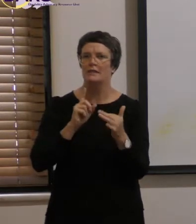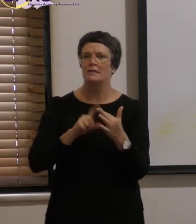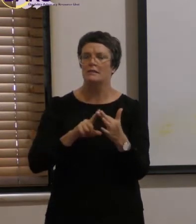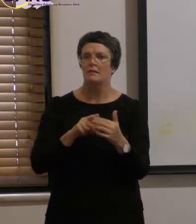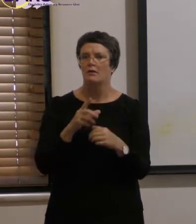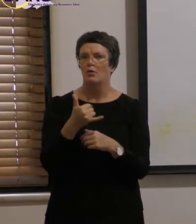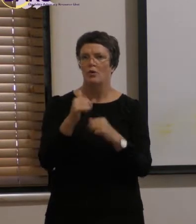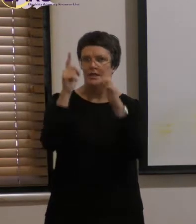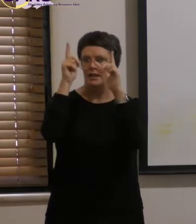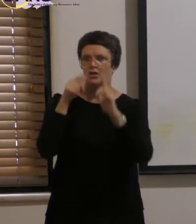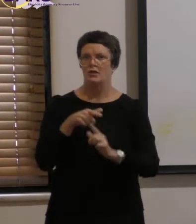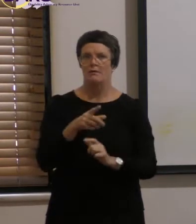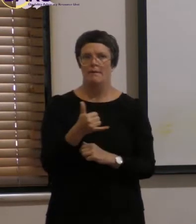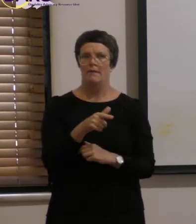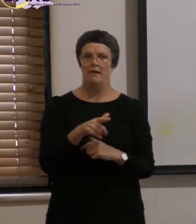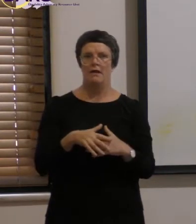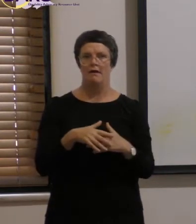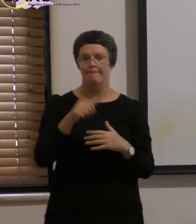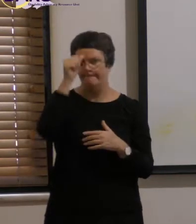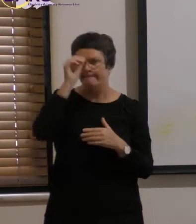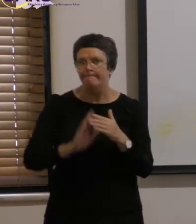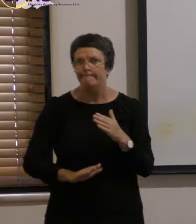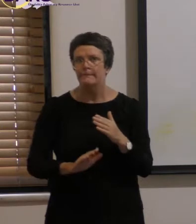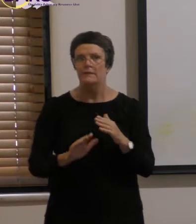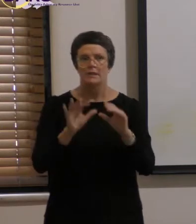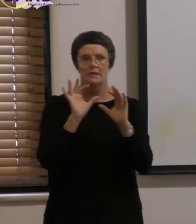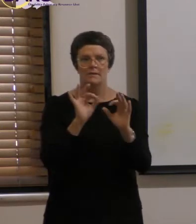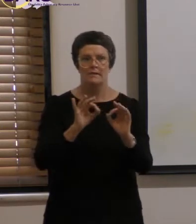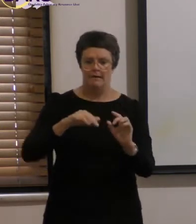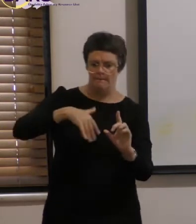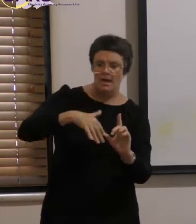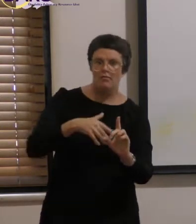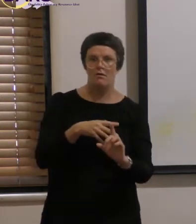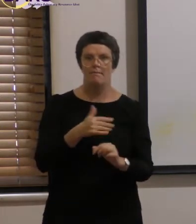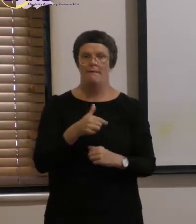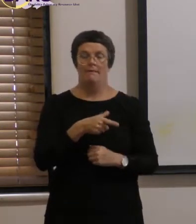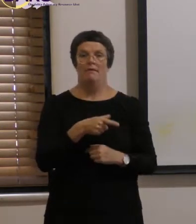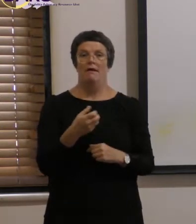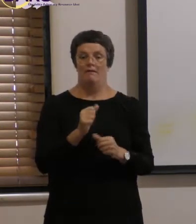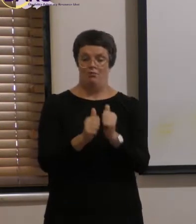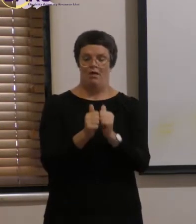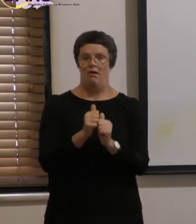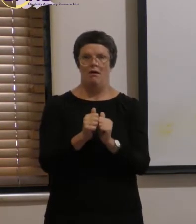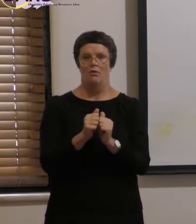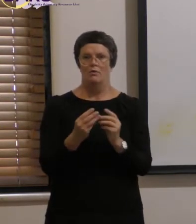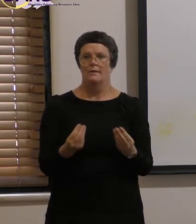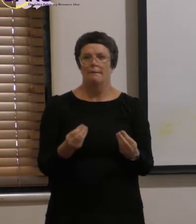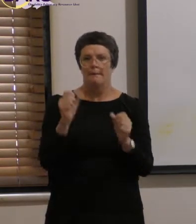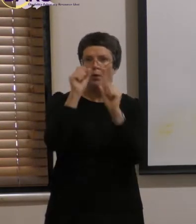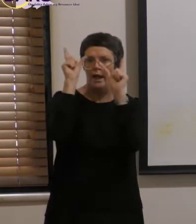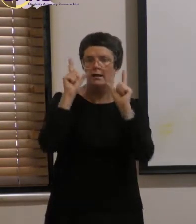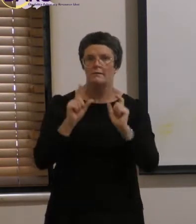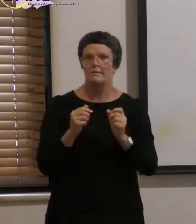a particular expertise or a particular background, or has a brother, so they get it a bit